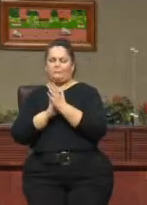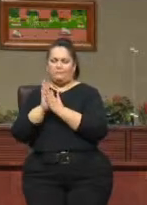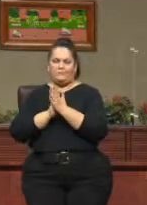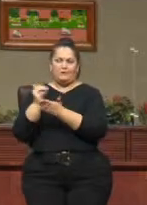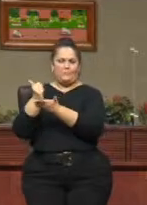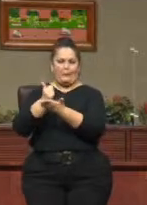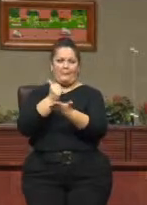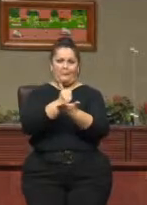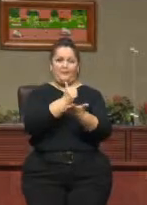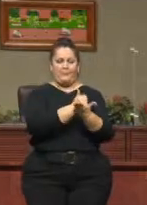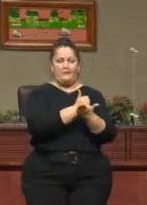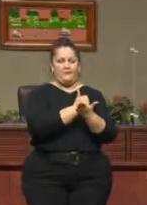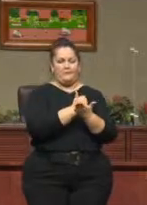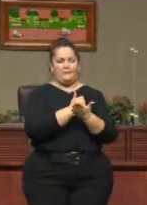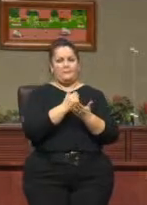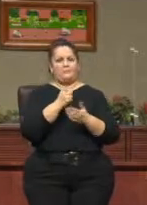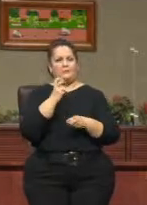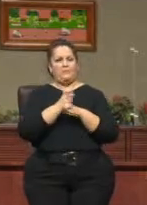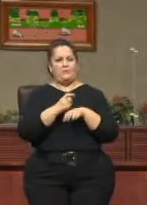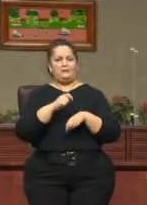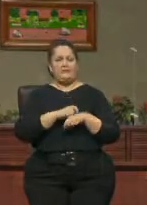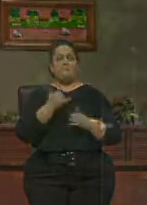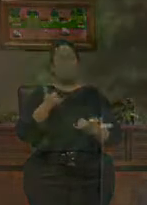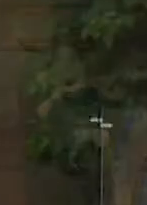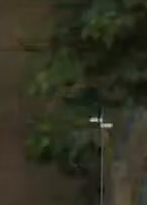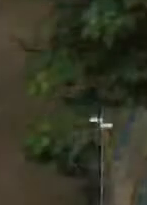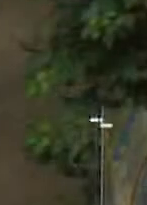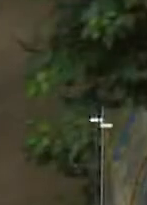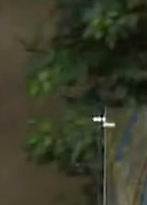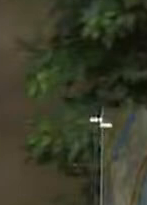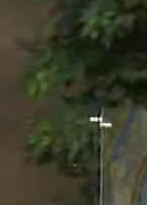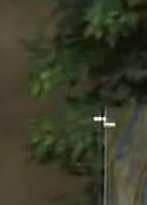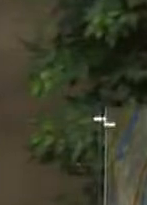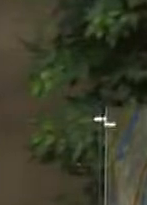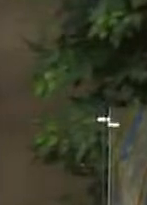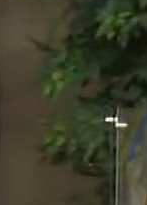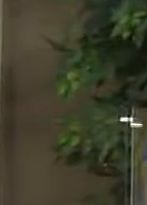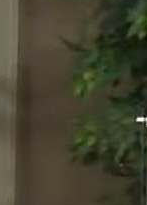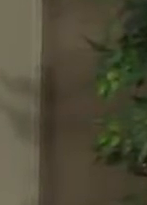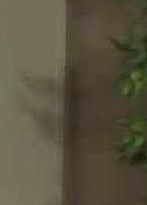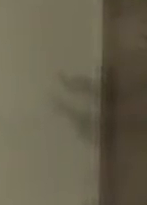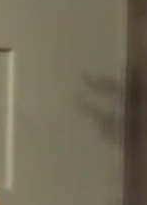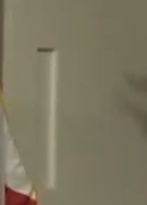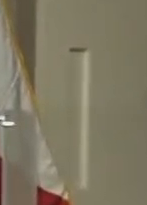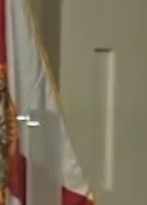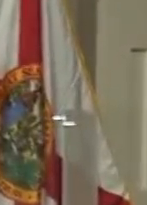in times of need. And with that, I'm going to turn it over to Mayor Buddy Dyer.